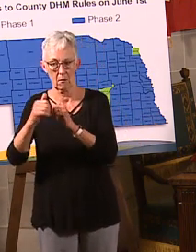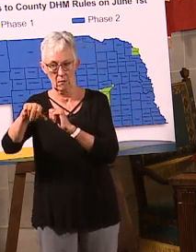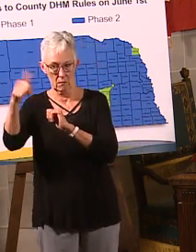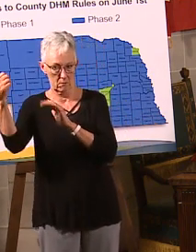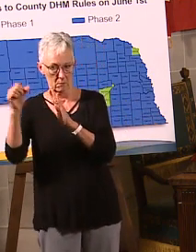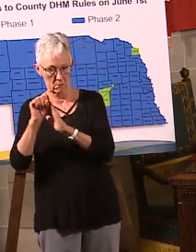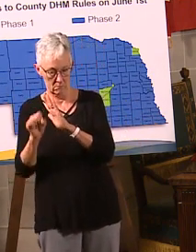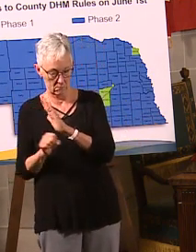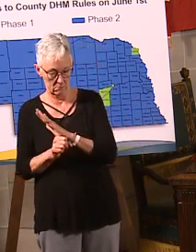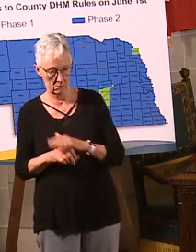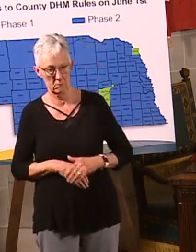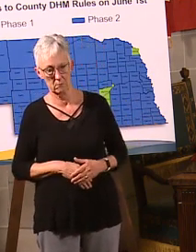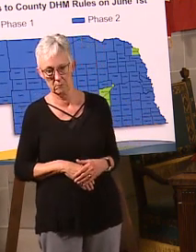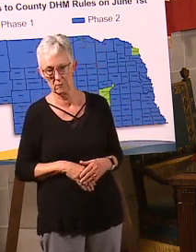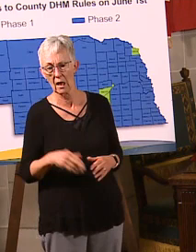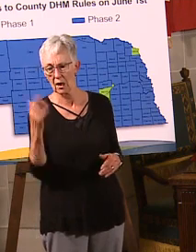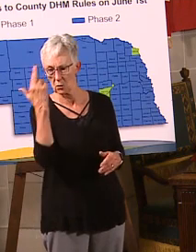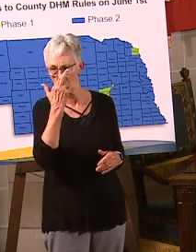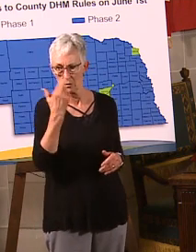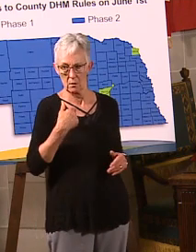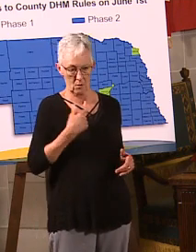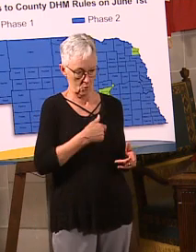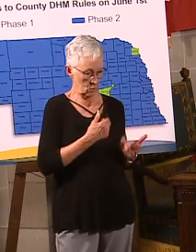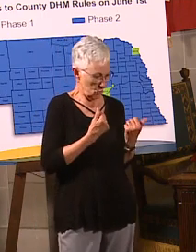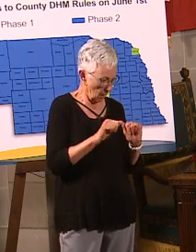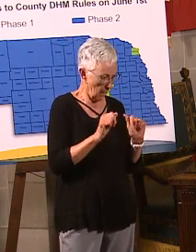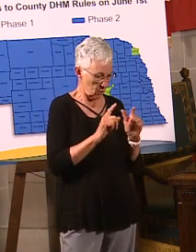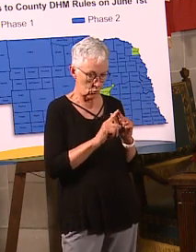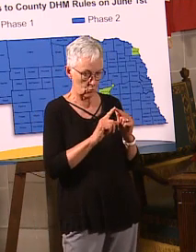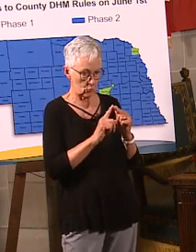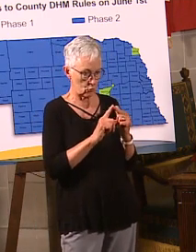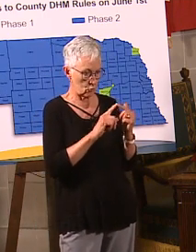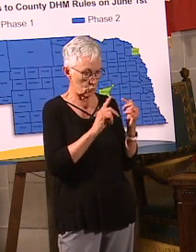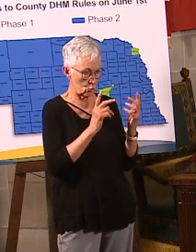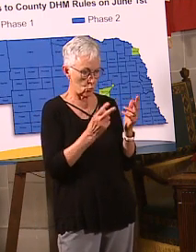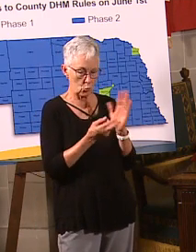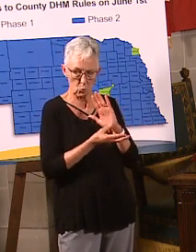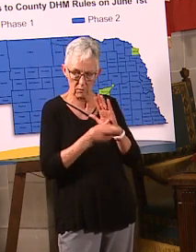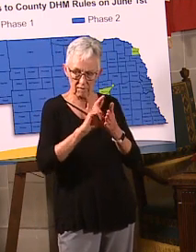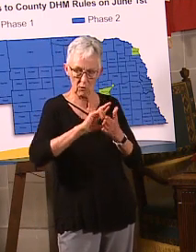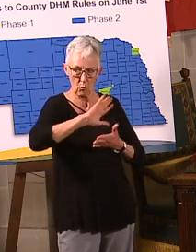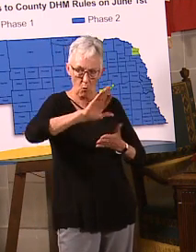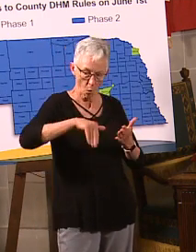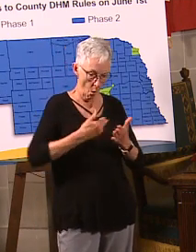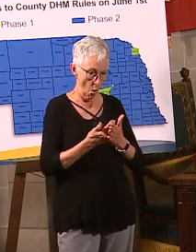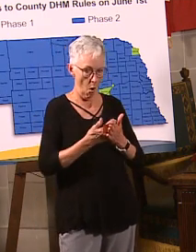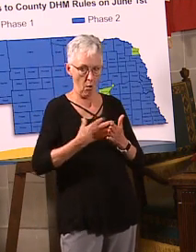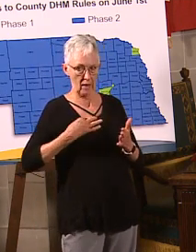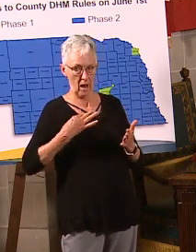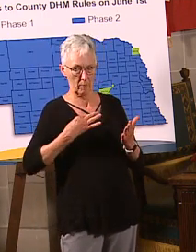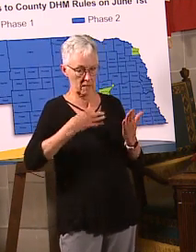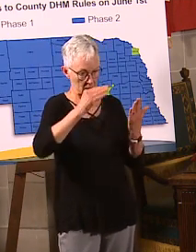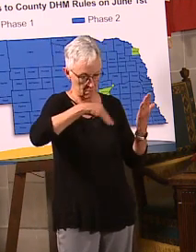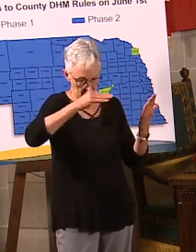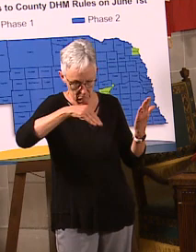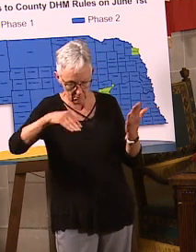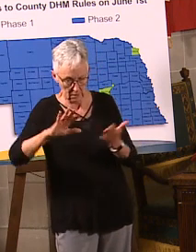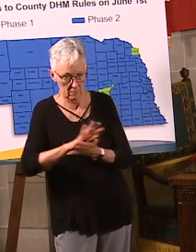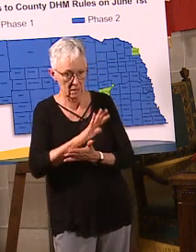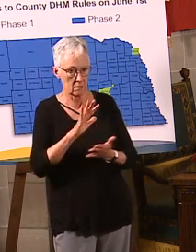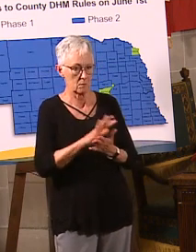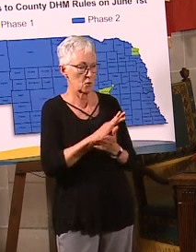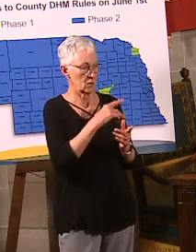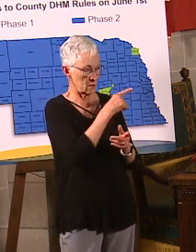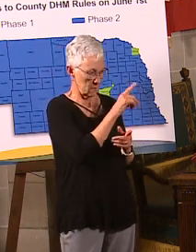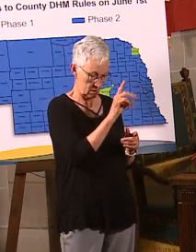we get through the cases that we've got, the applications, the executive orders I've signed to make that easier and cut away some of the red